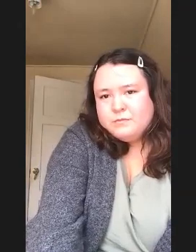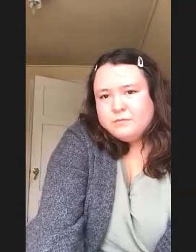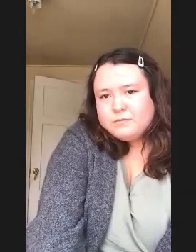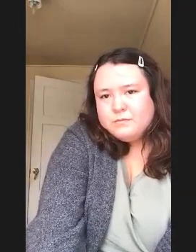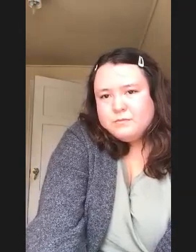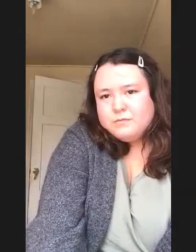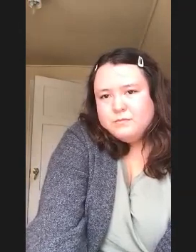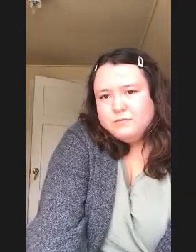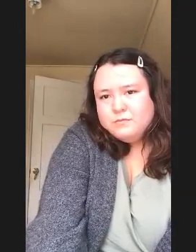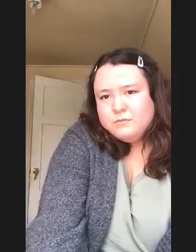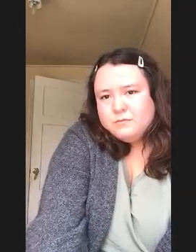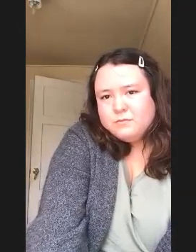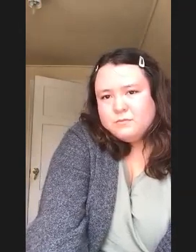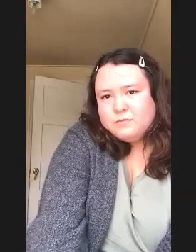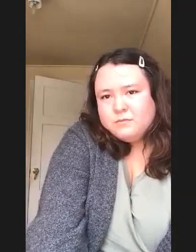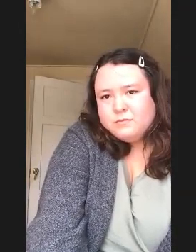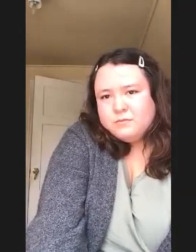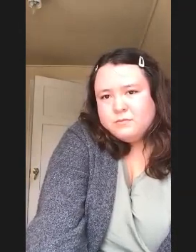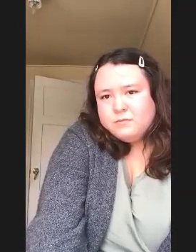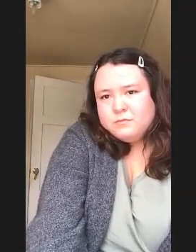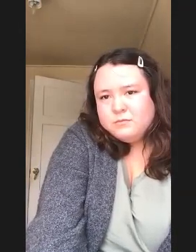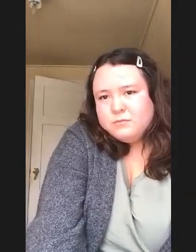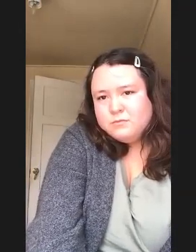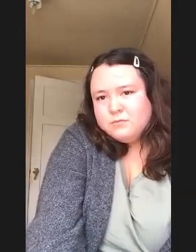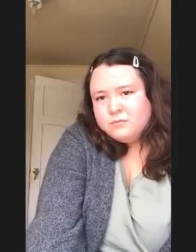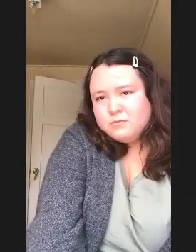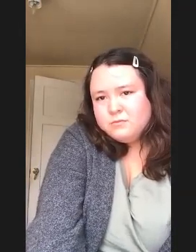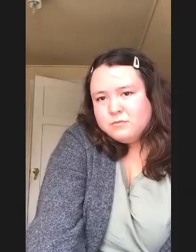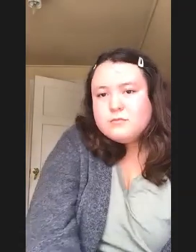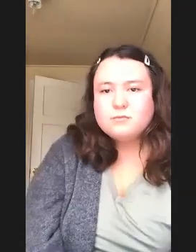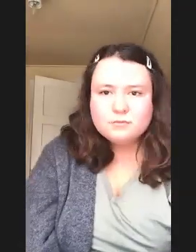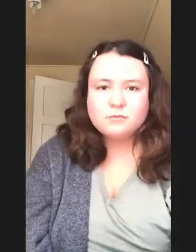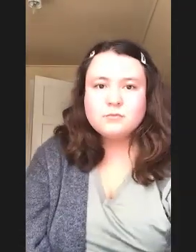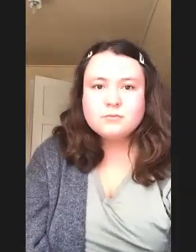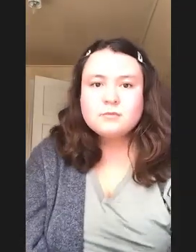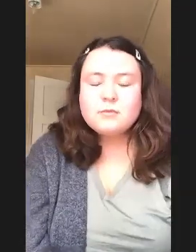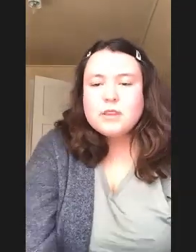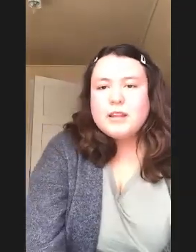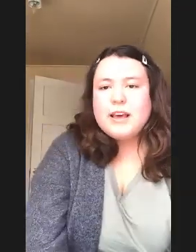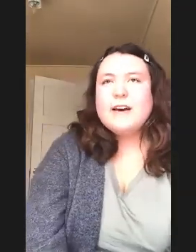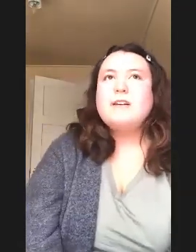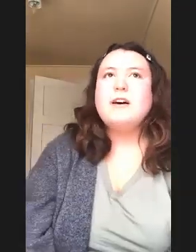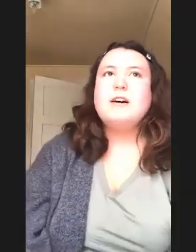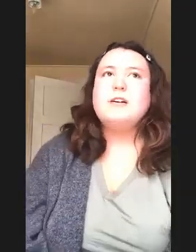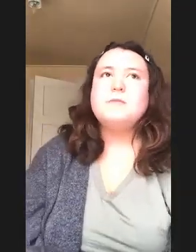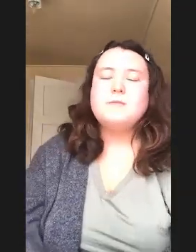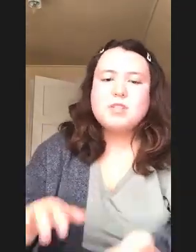do you know like school, work, like different locations? Maybe? Yeah.